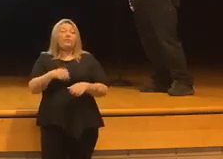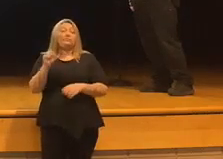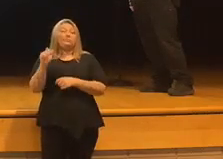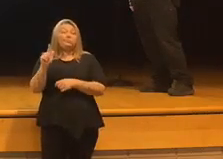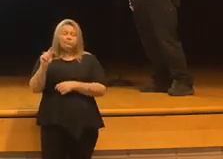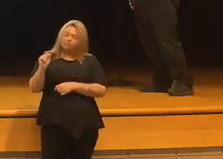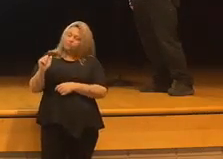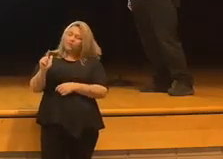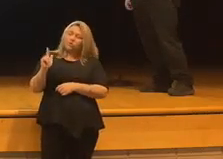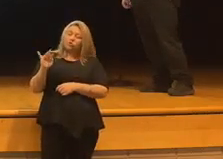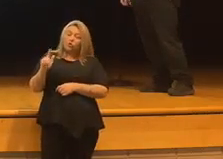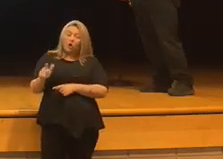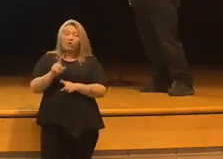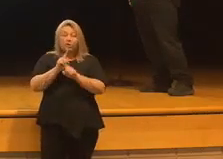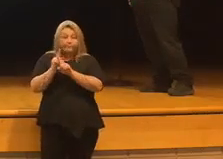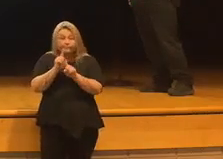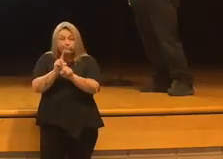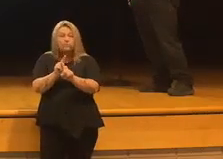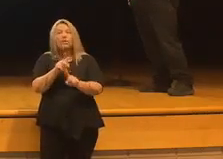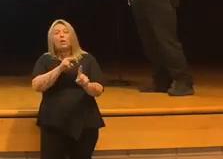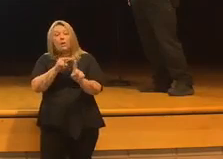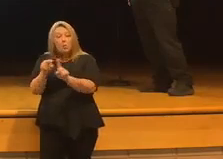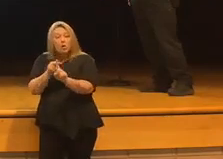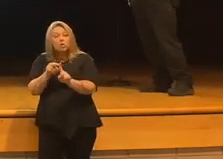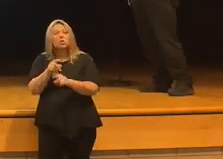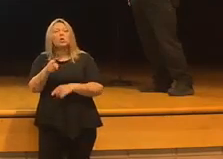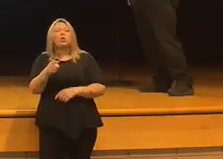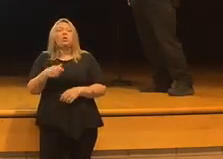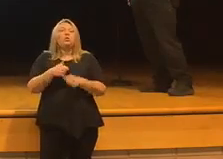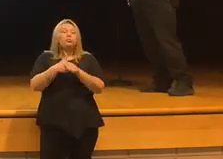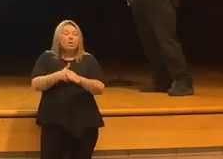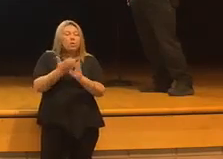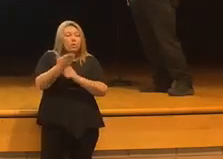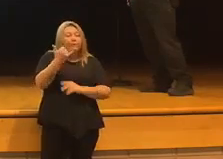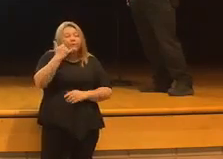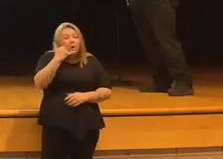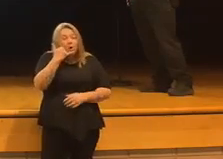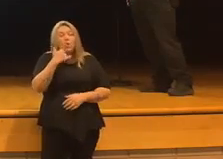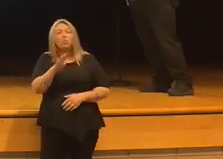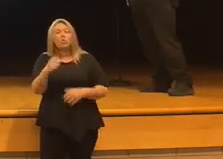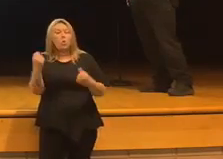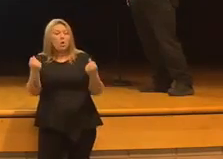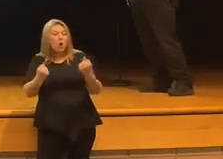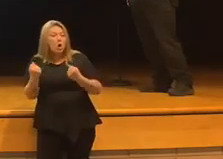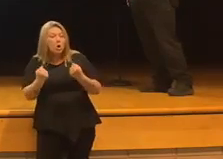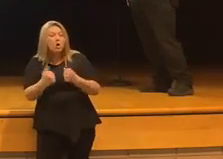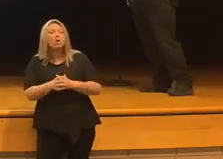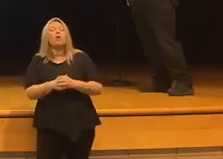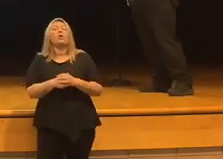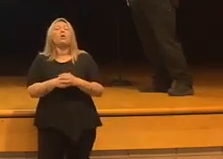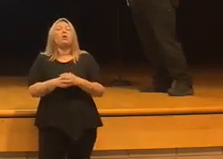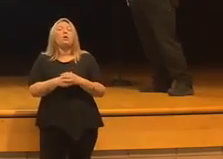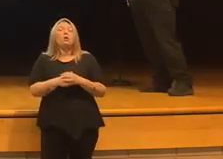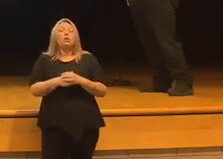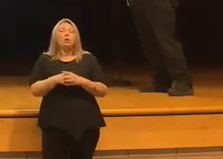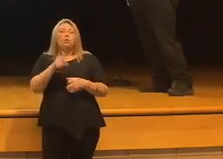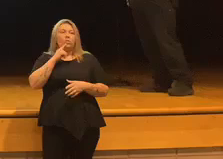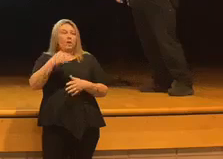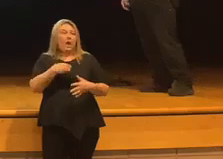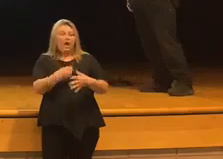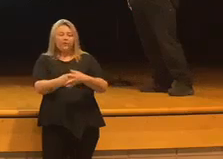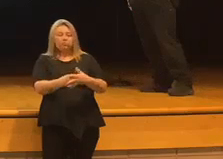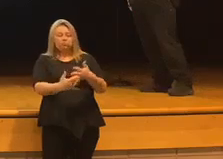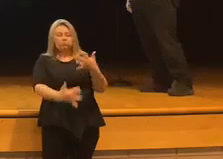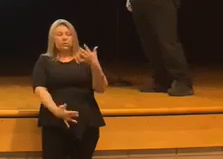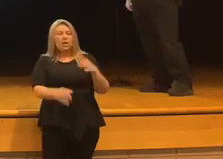someone is following you, tracking you through your phone, tracking you through your car, There's just so many